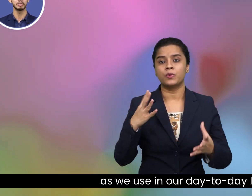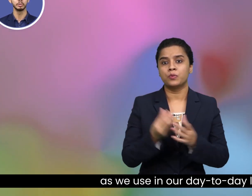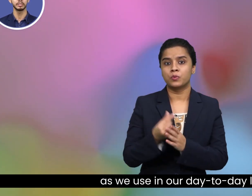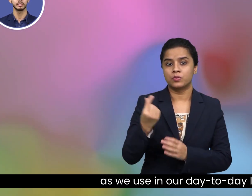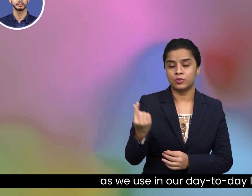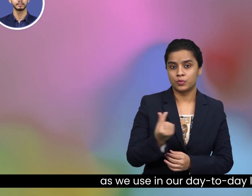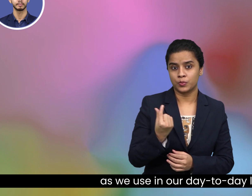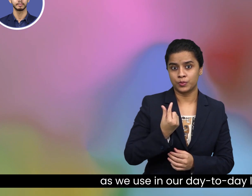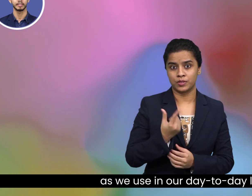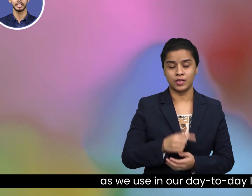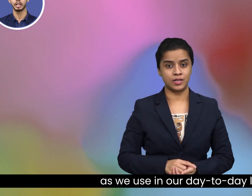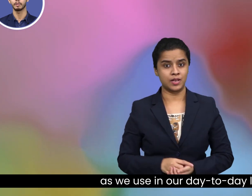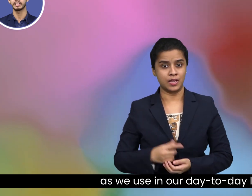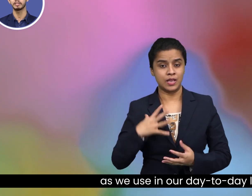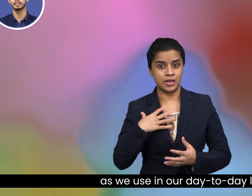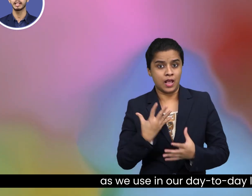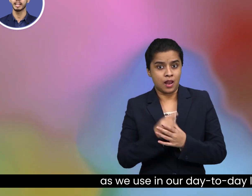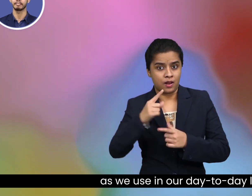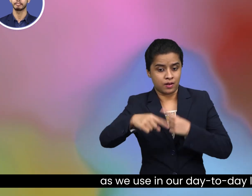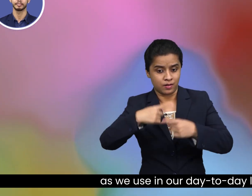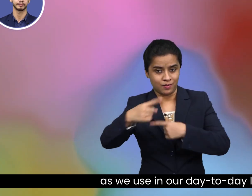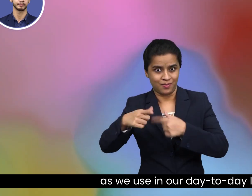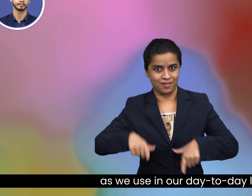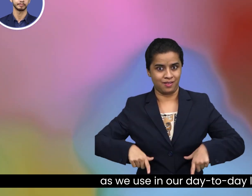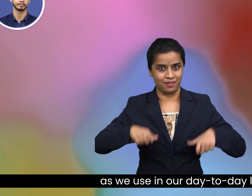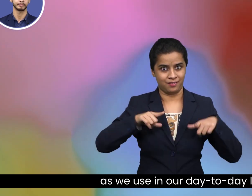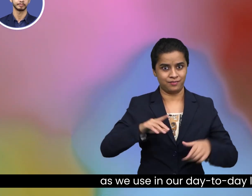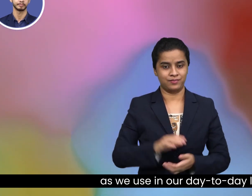as we use in our day-to-day life.